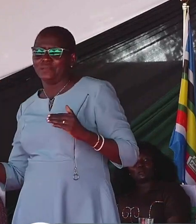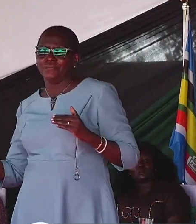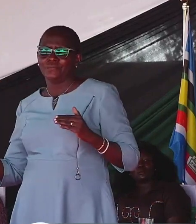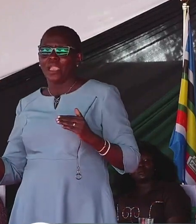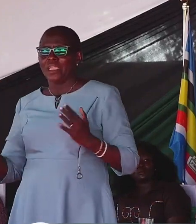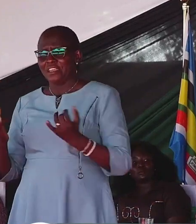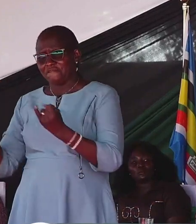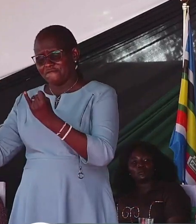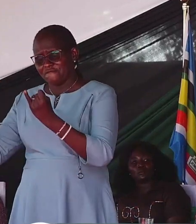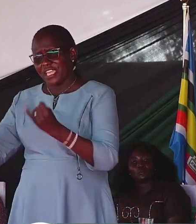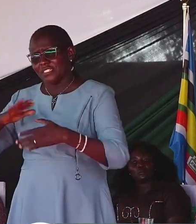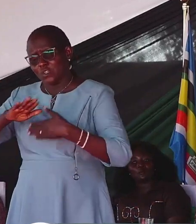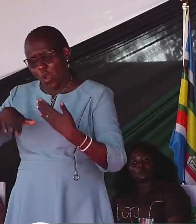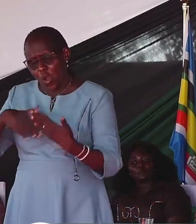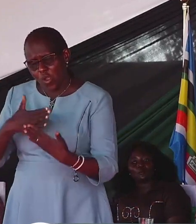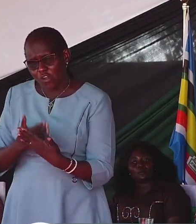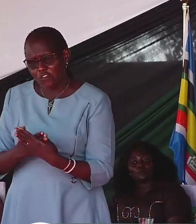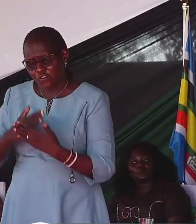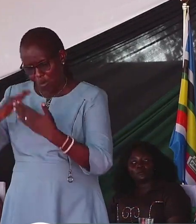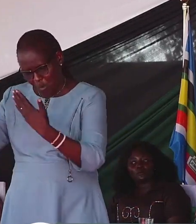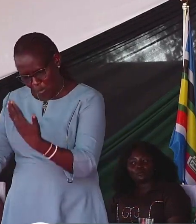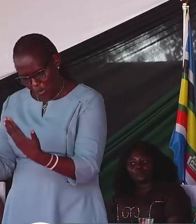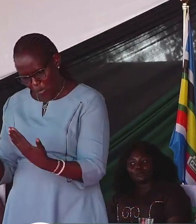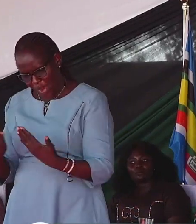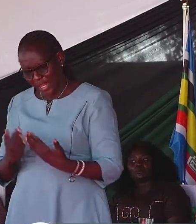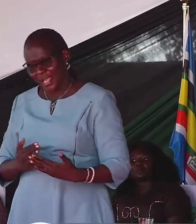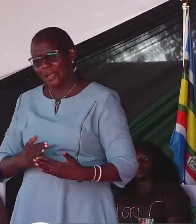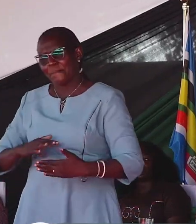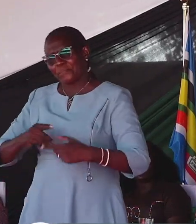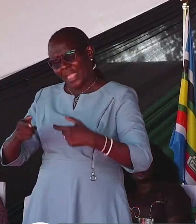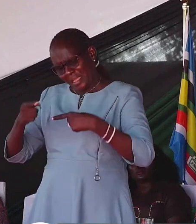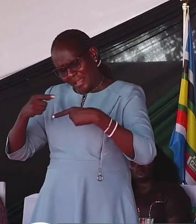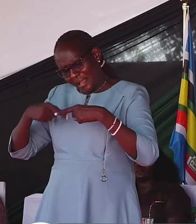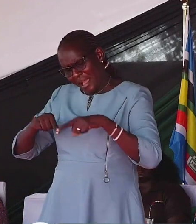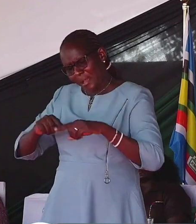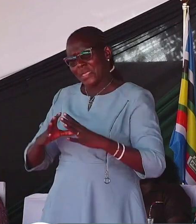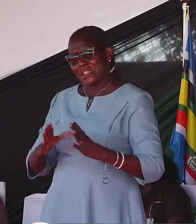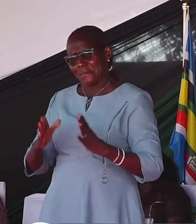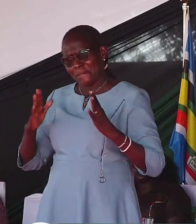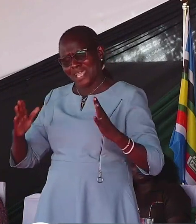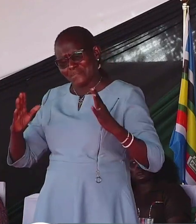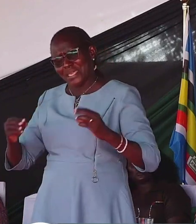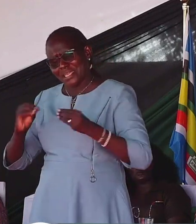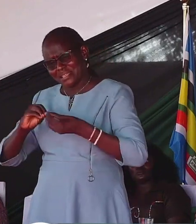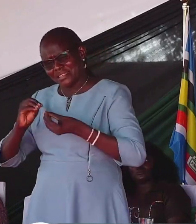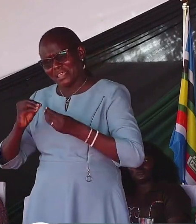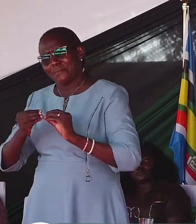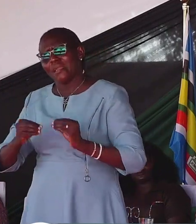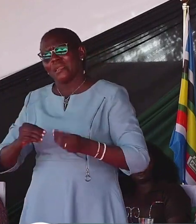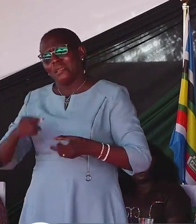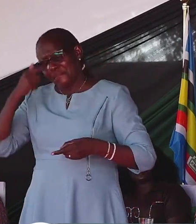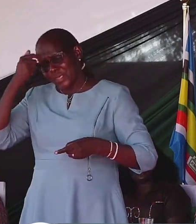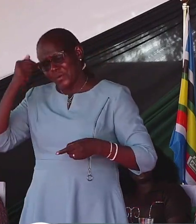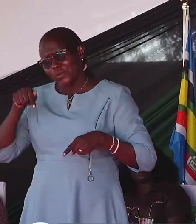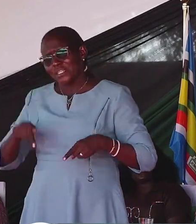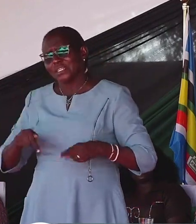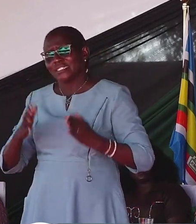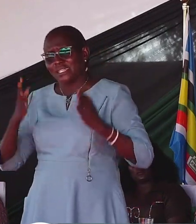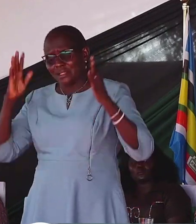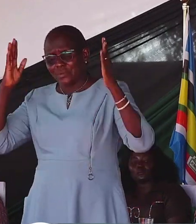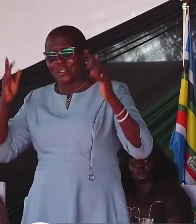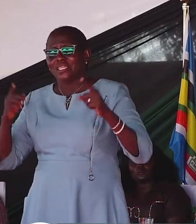all of you. I want you to come in larger numbers because that ceremony is an international